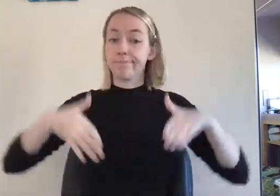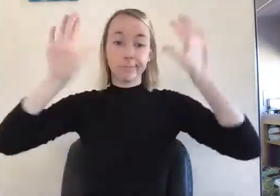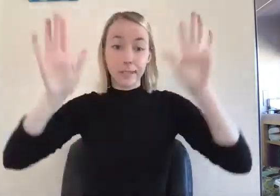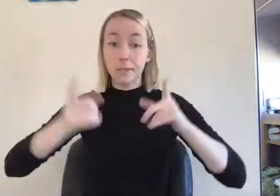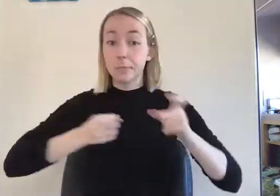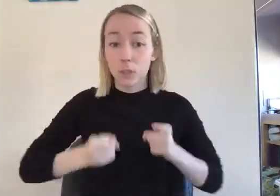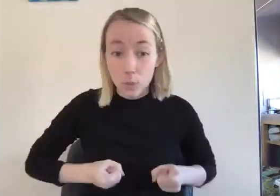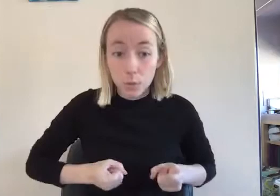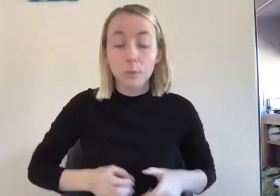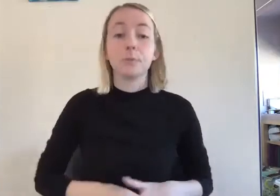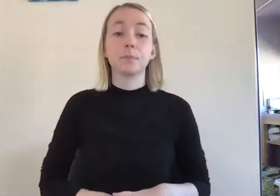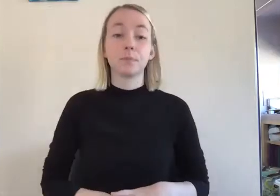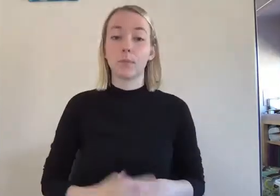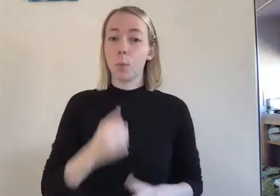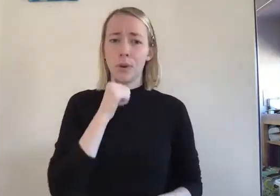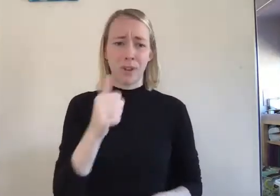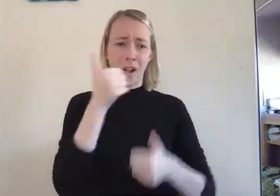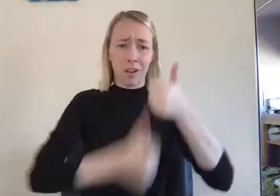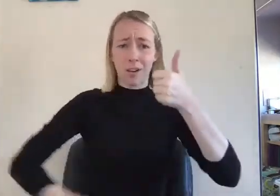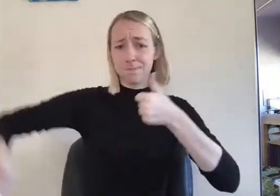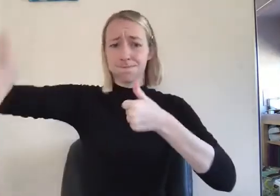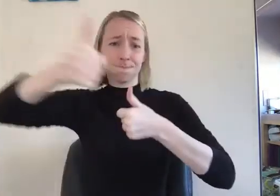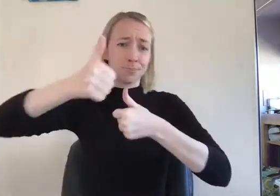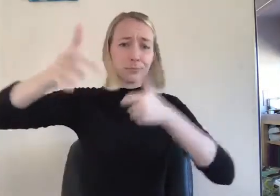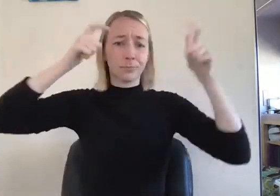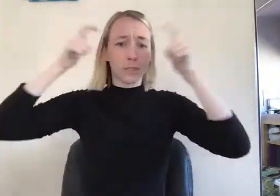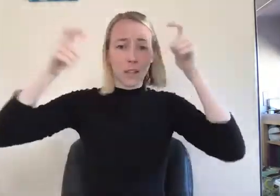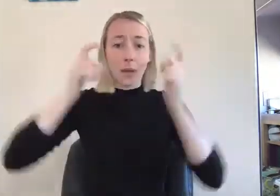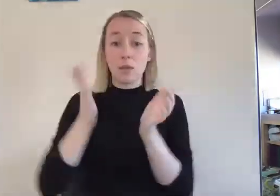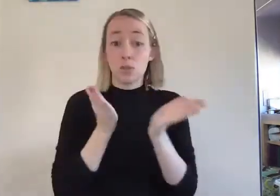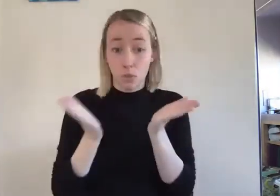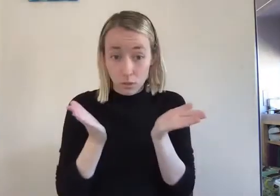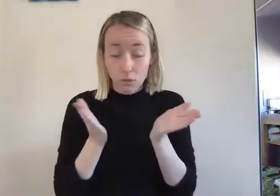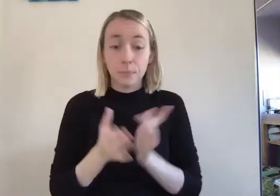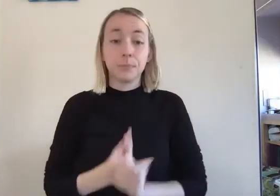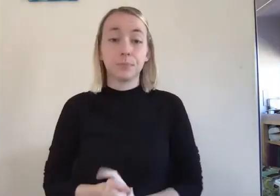giving up control, in a sense, that we are not the ultimate authority when it comes to service, but that